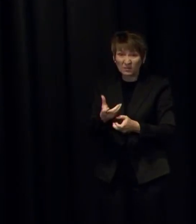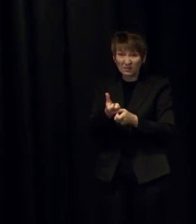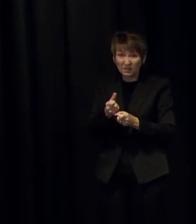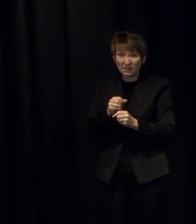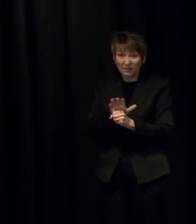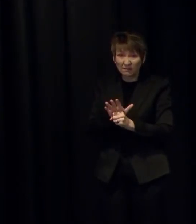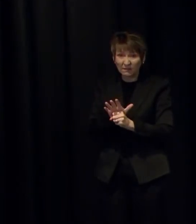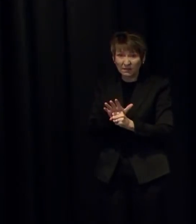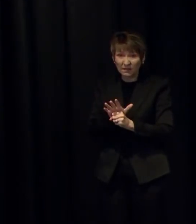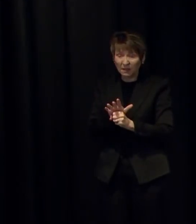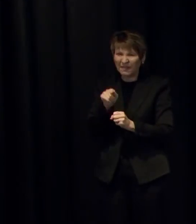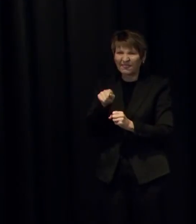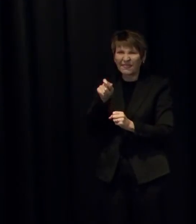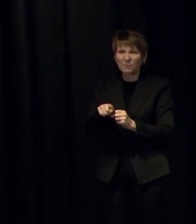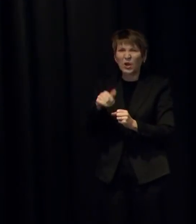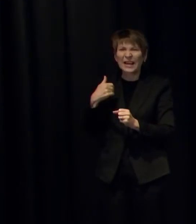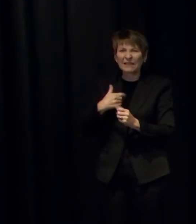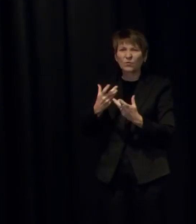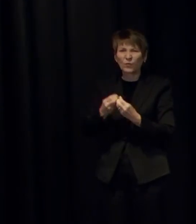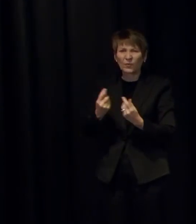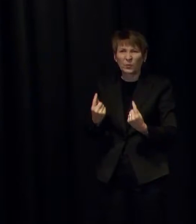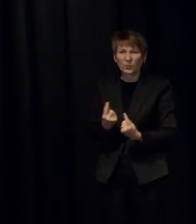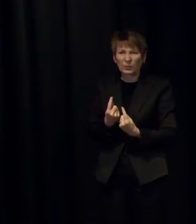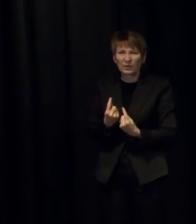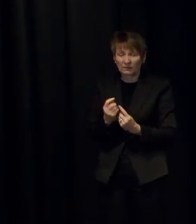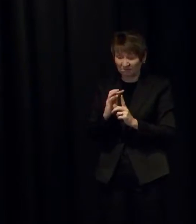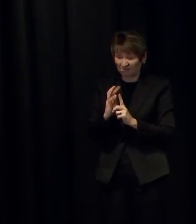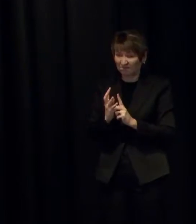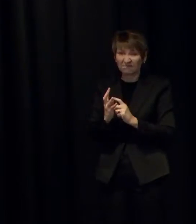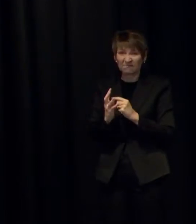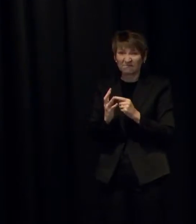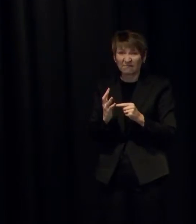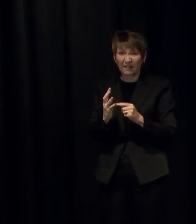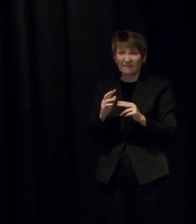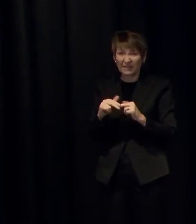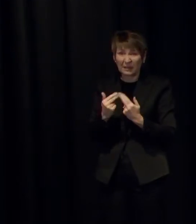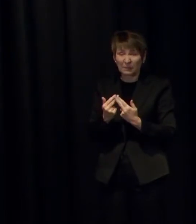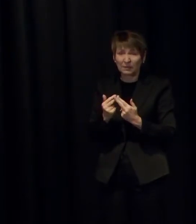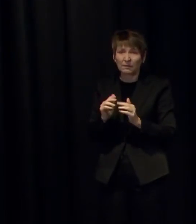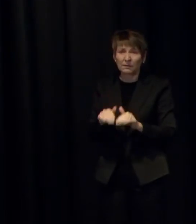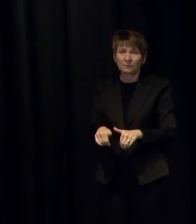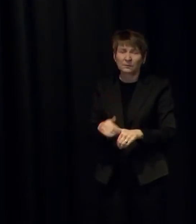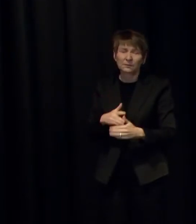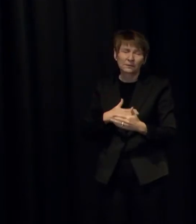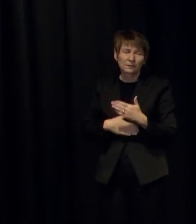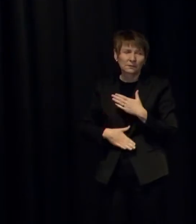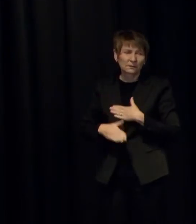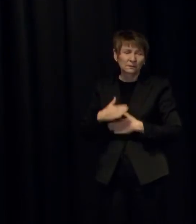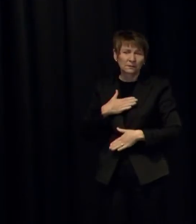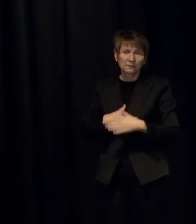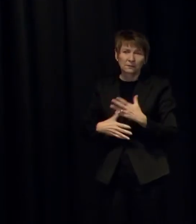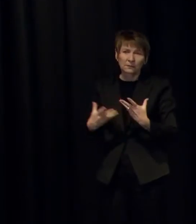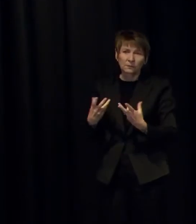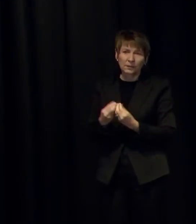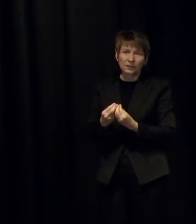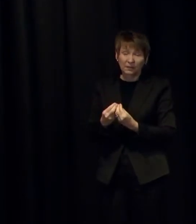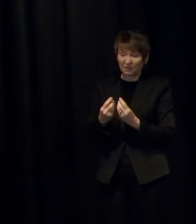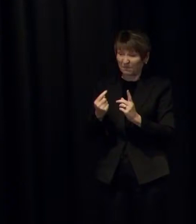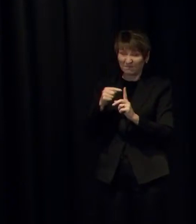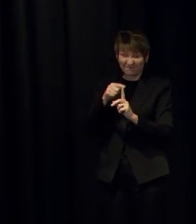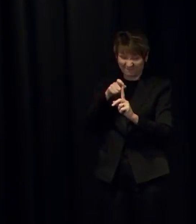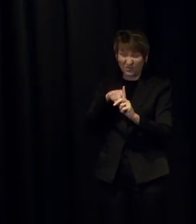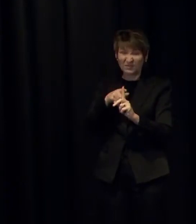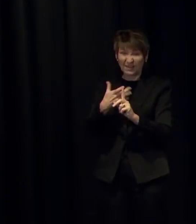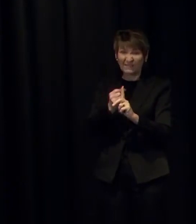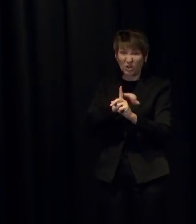businesses affected, primary care being under pressure, and still the potential to be hospitalised. So it is a significant